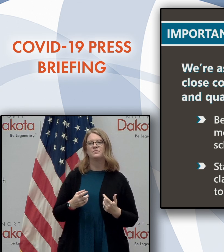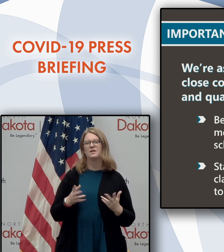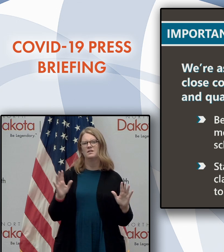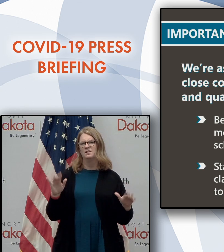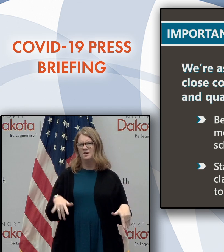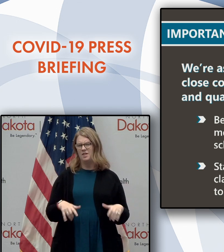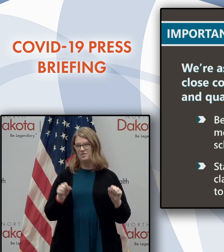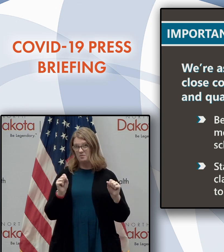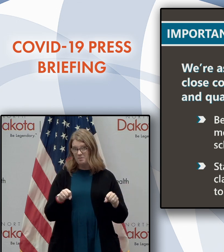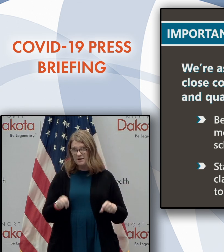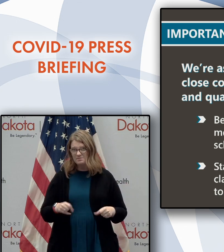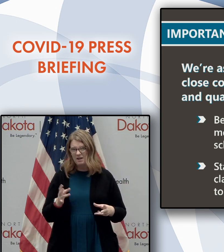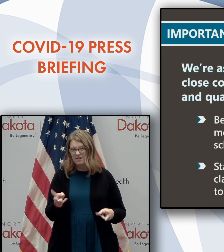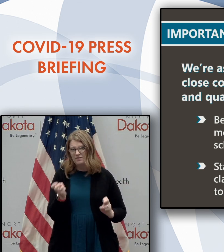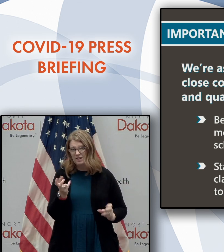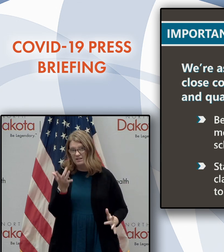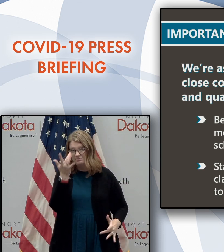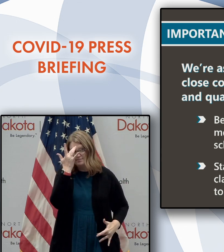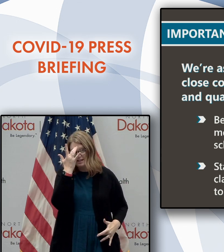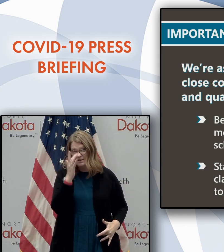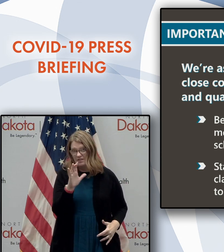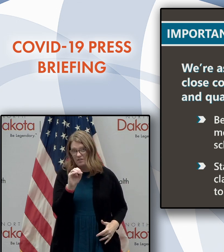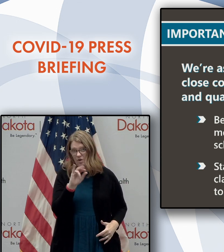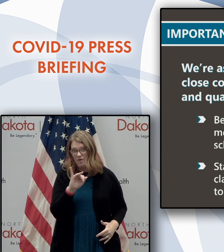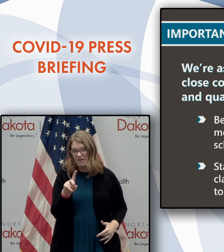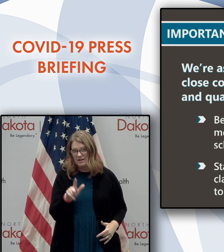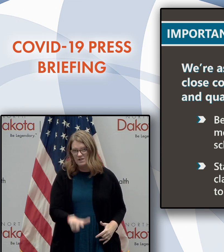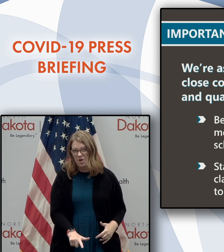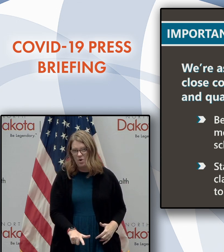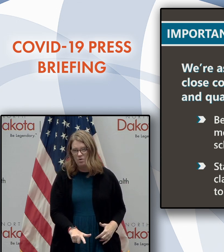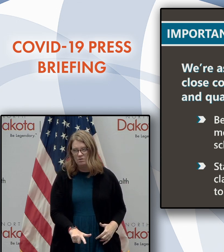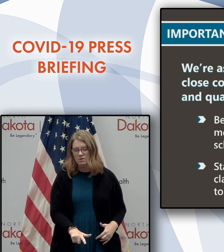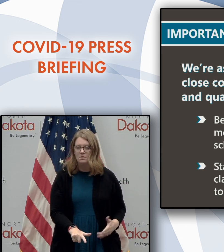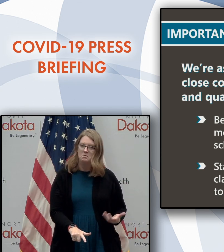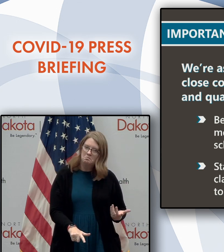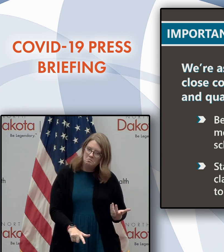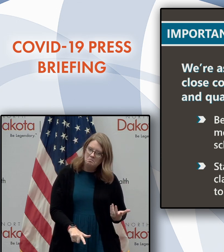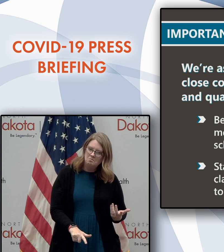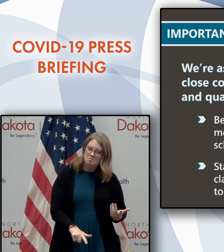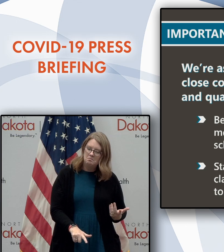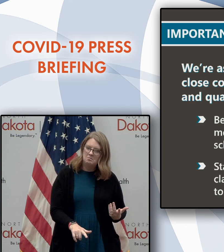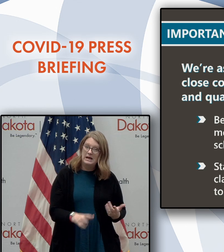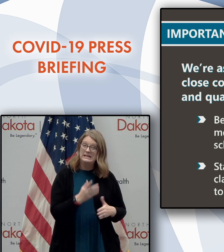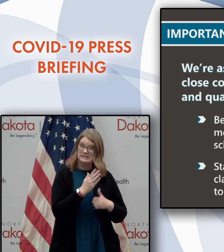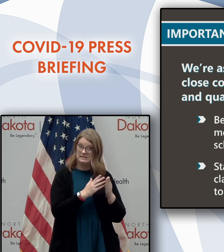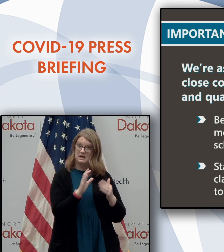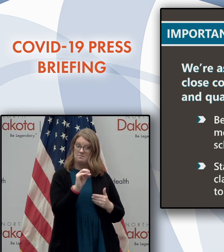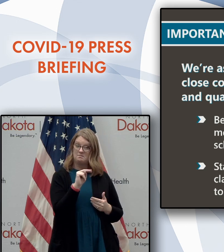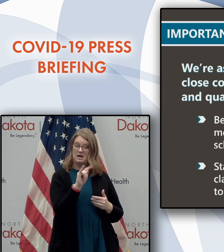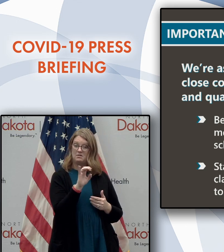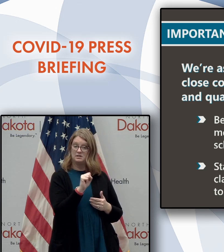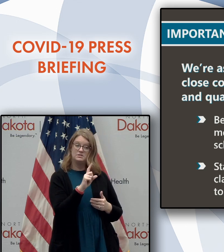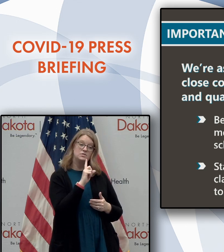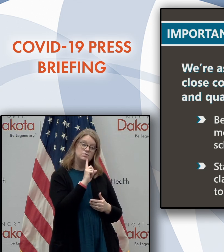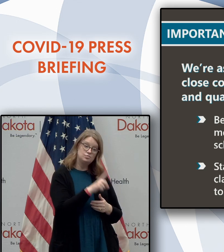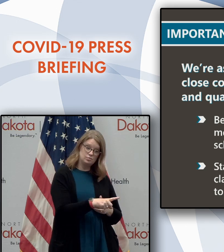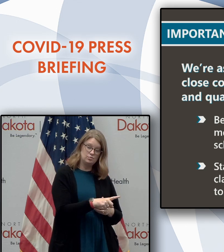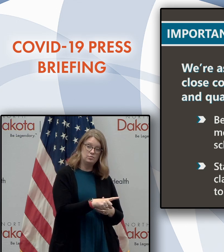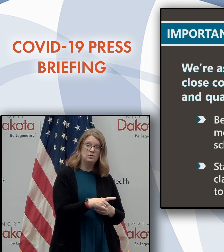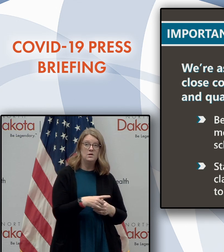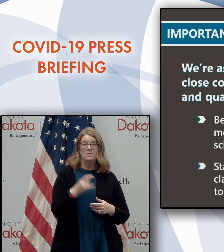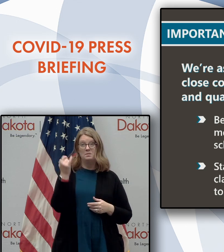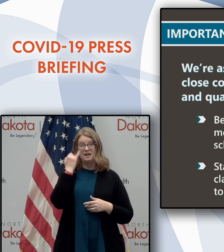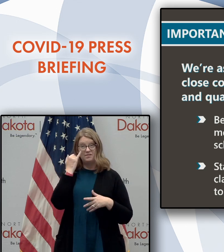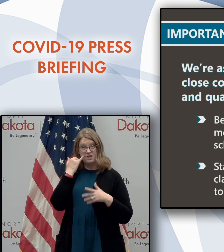possibility of getting COVID in North Dakota is very, very low, that is true certainly in some of our counties, less so in counties where we have a lot of